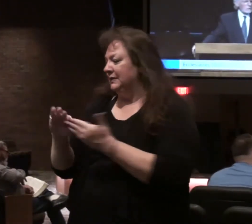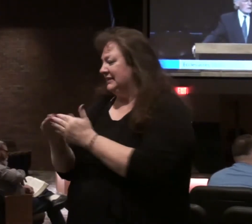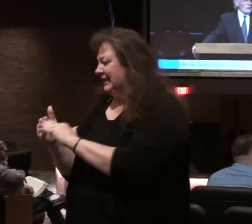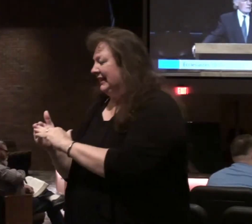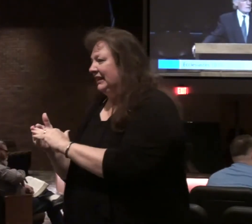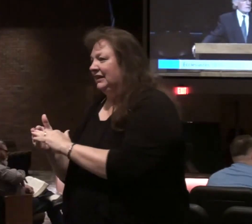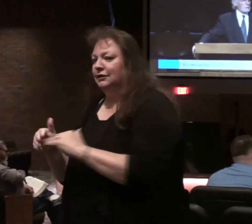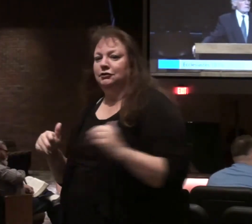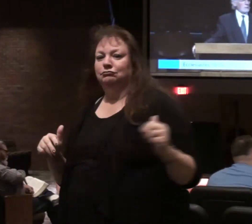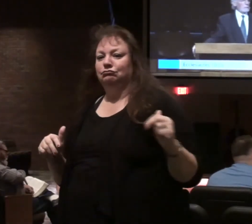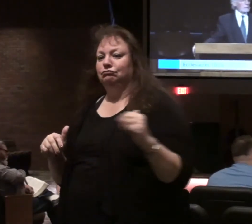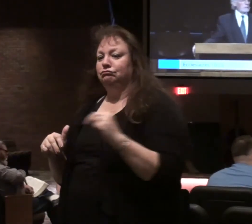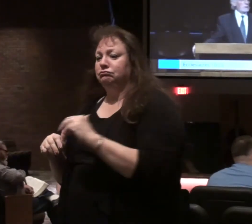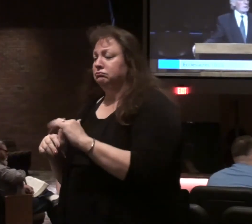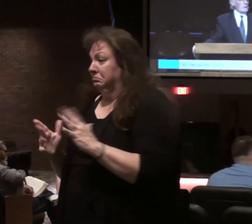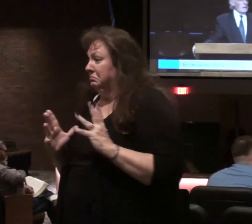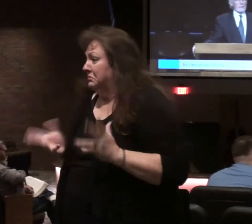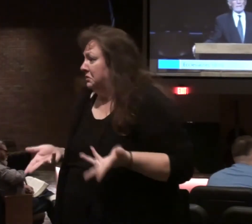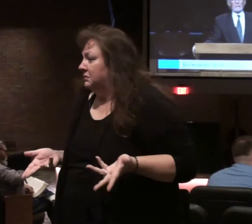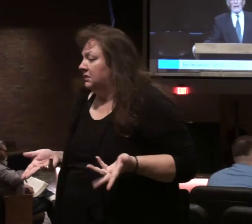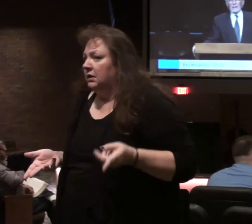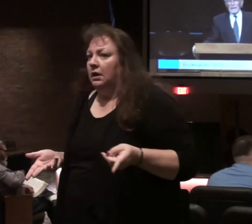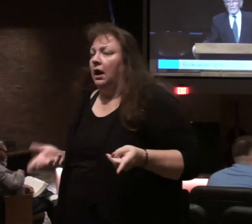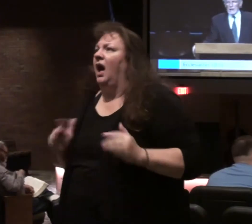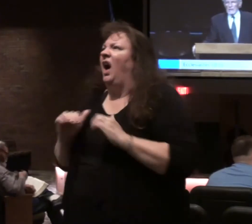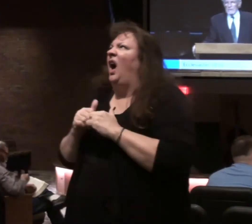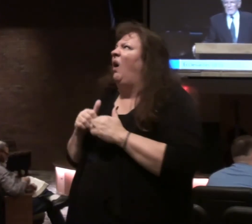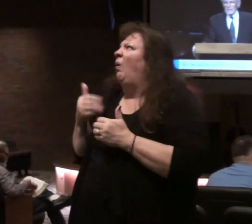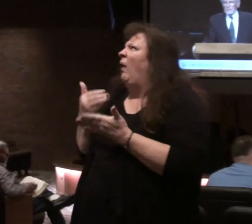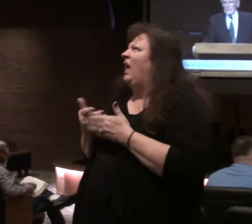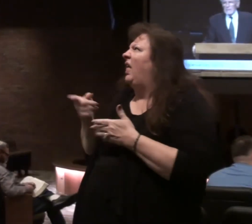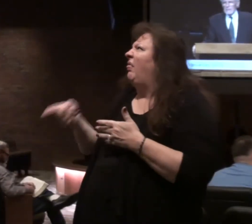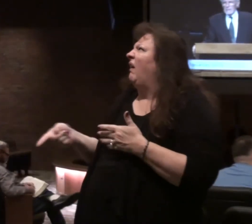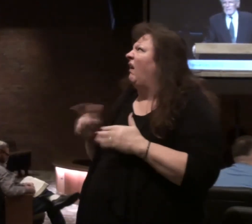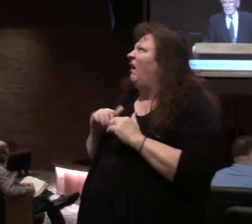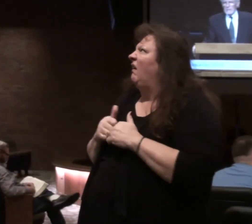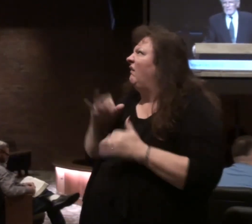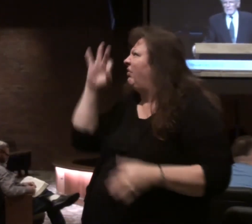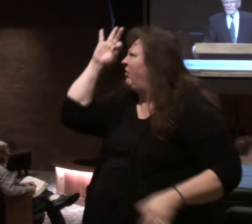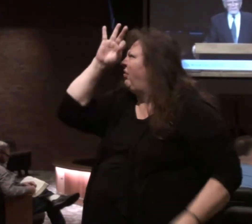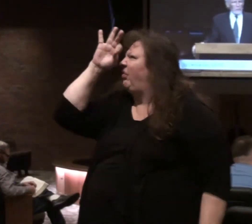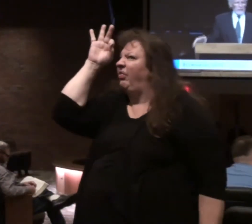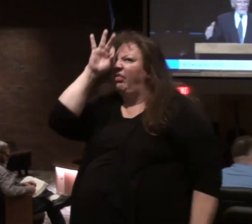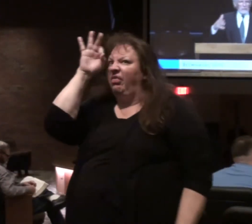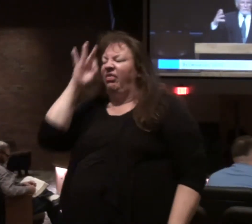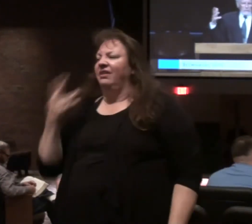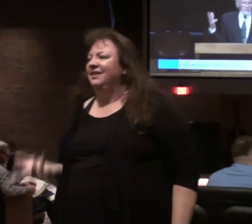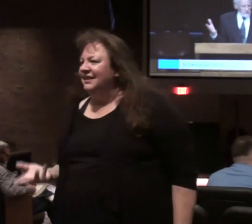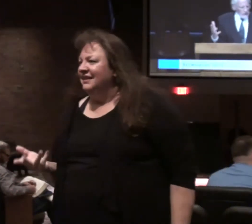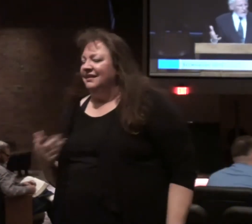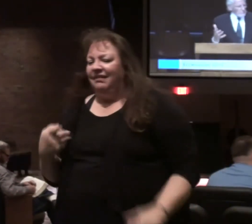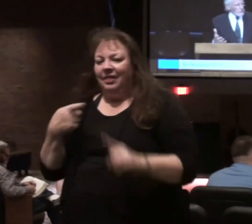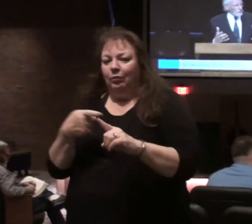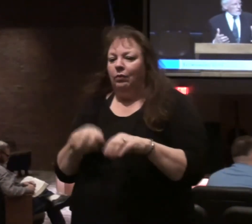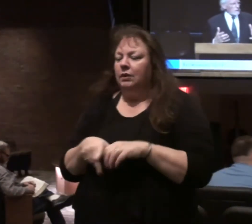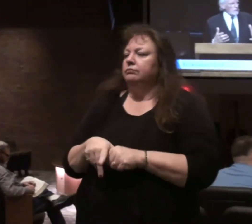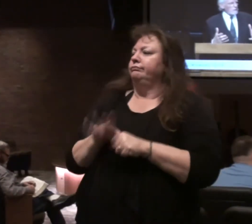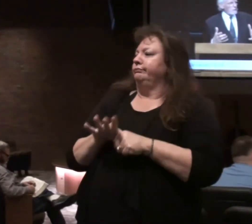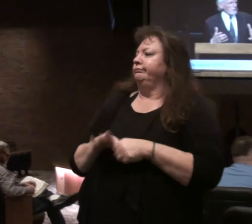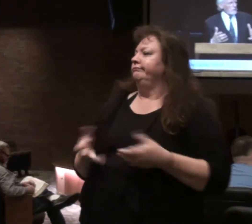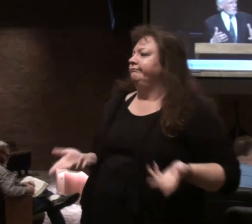that's common, no problem. He doesn't even know how to get there. And the point is, he's